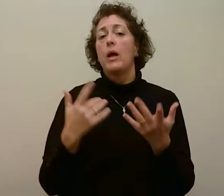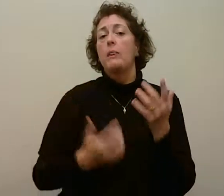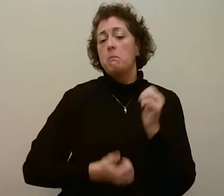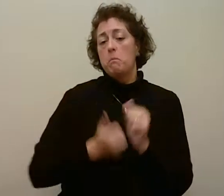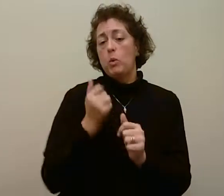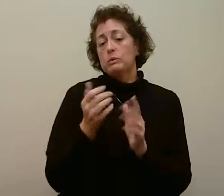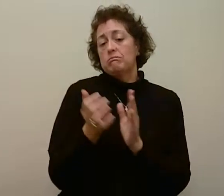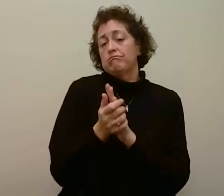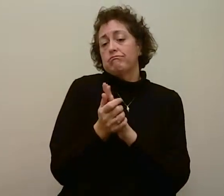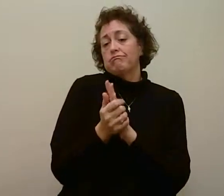talented